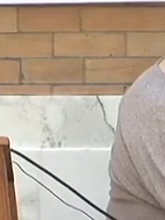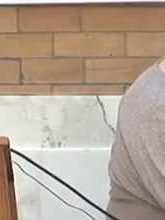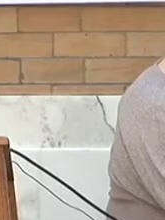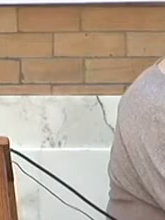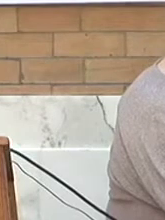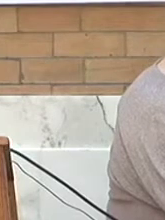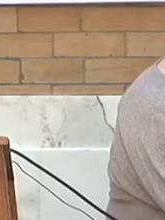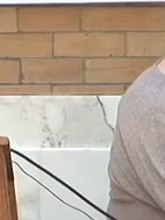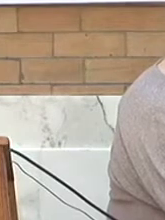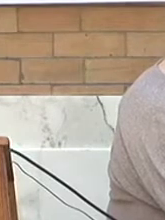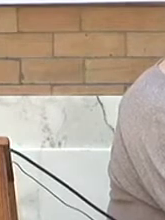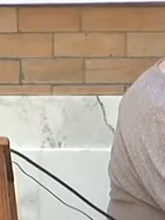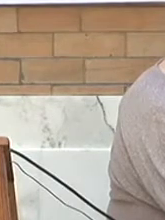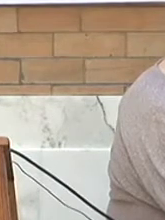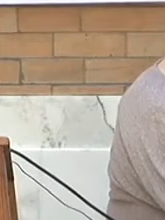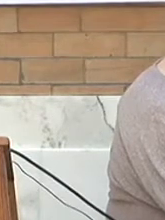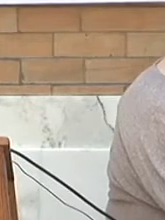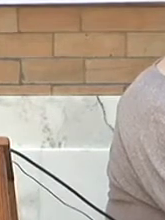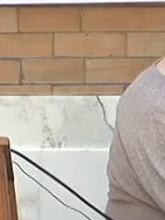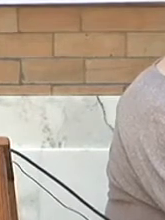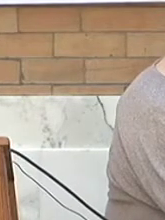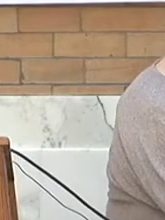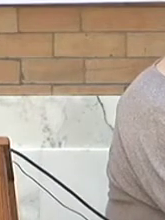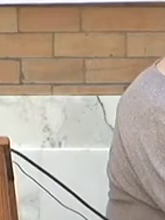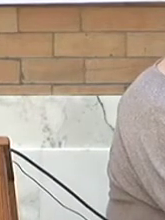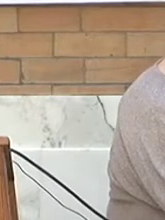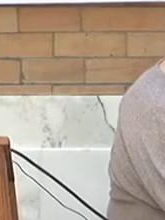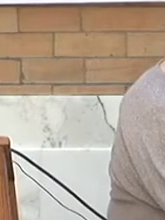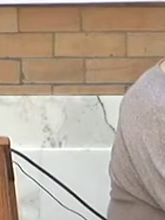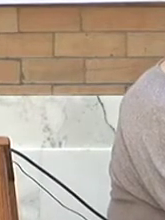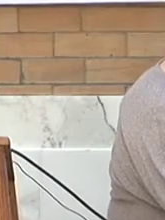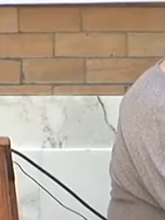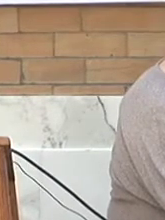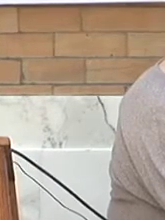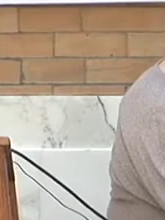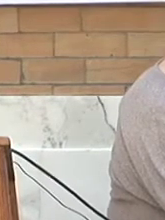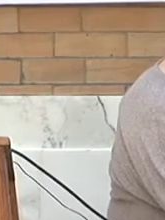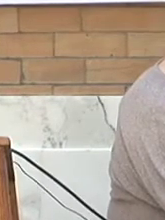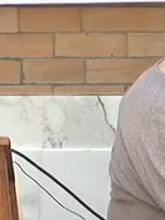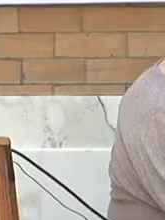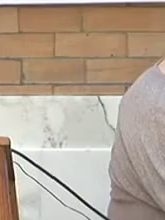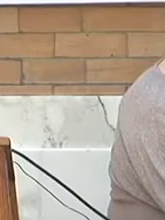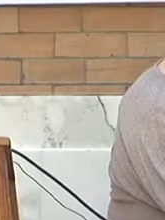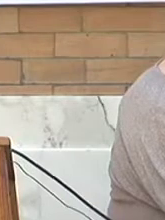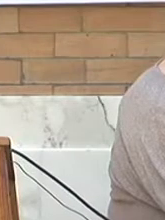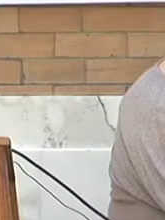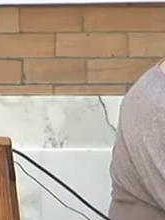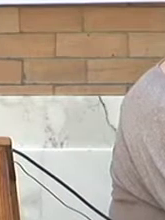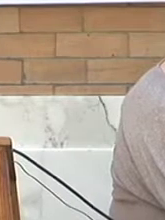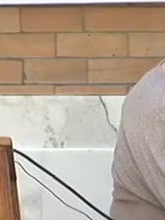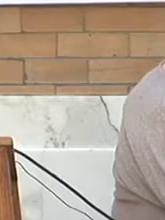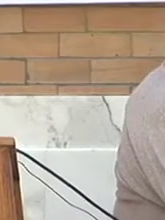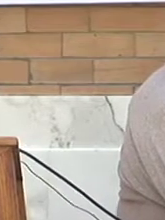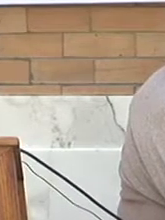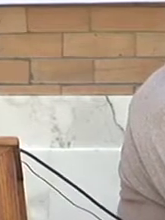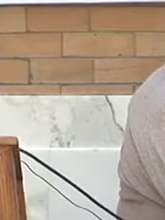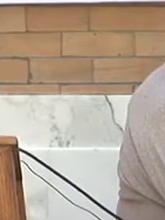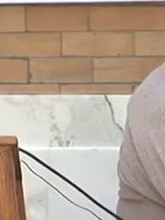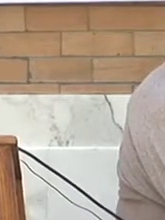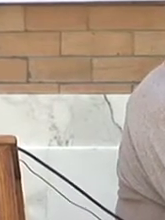us to live together. I also need help to volunteer at